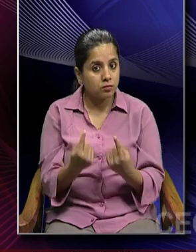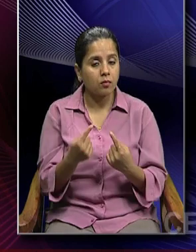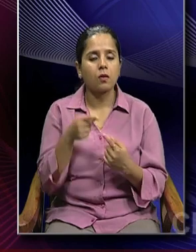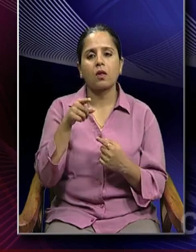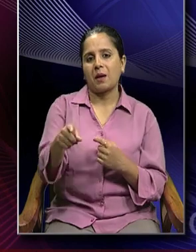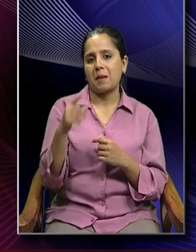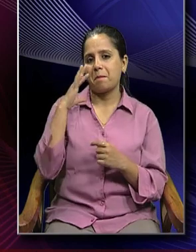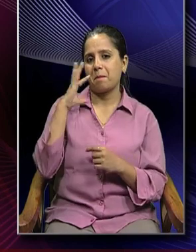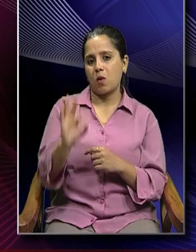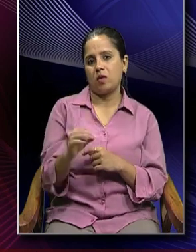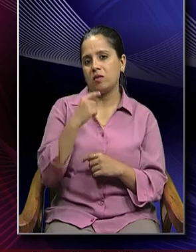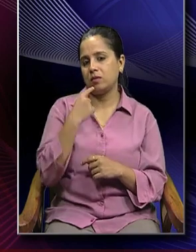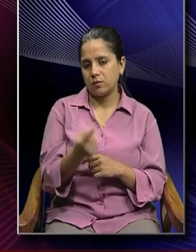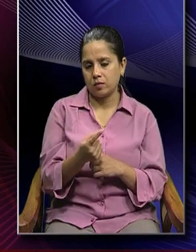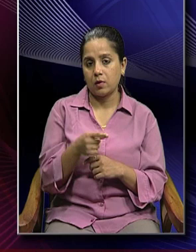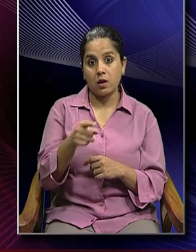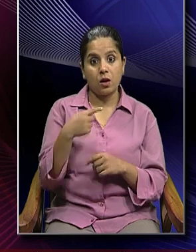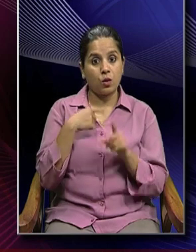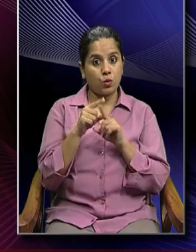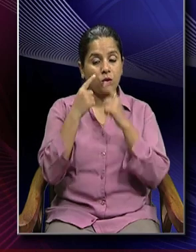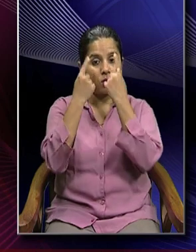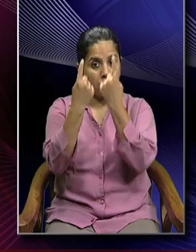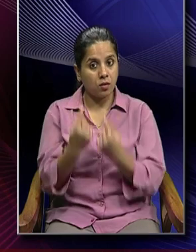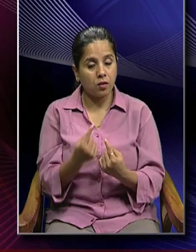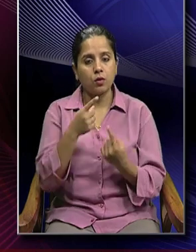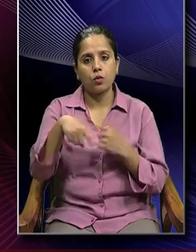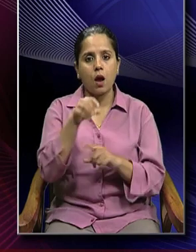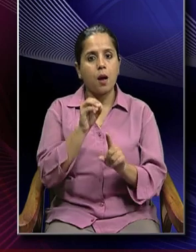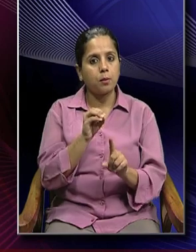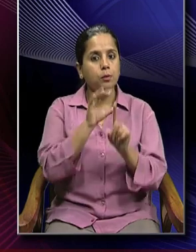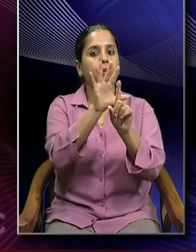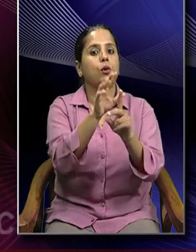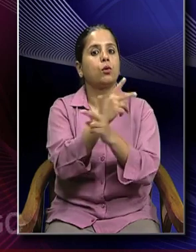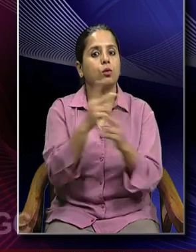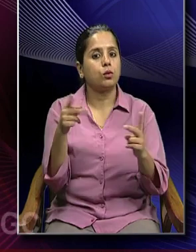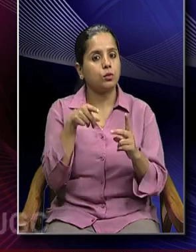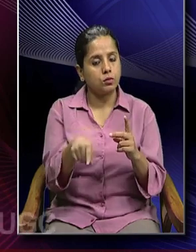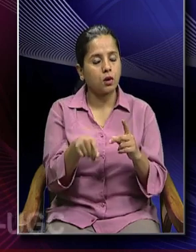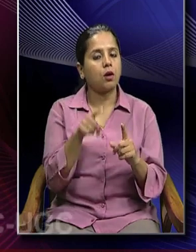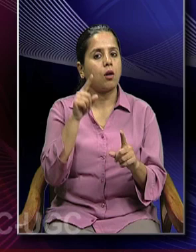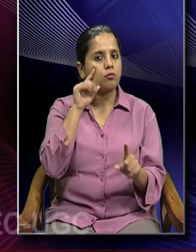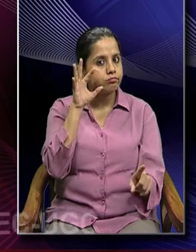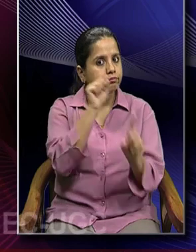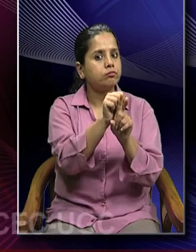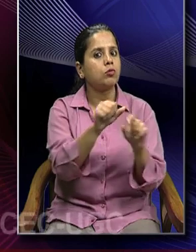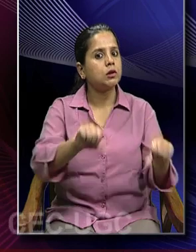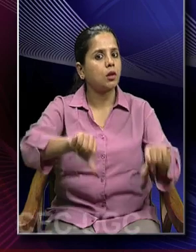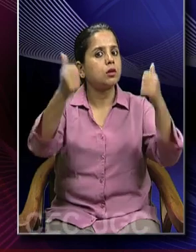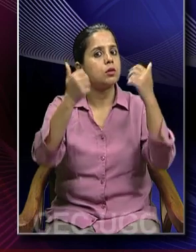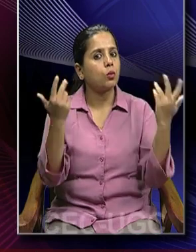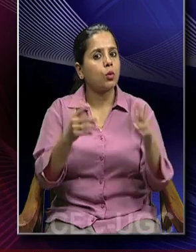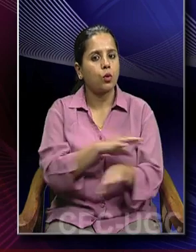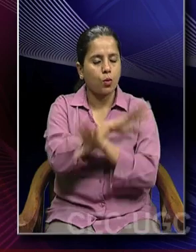very much important. And while doing the analysis, your approach actually determines the success of your